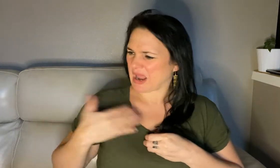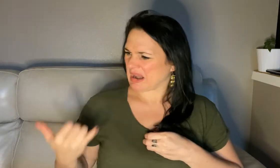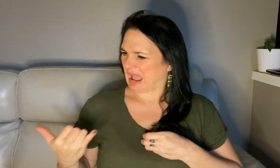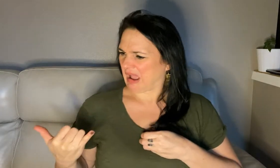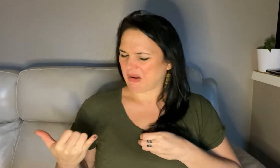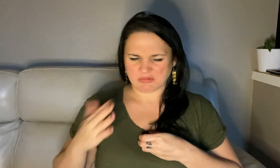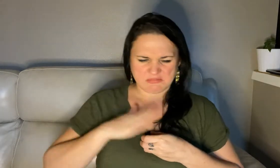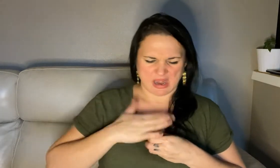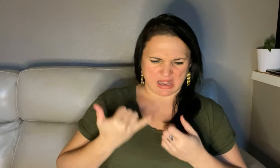change. Did they?